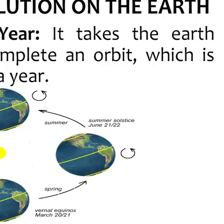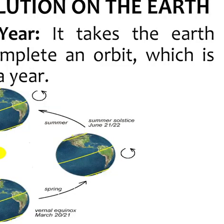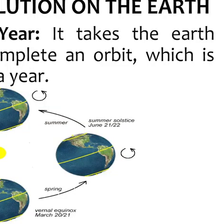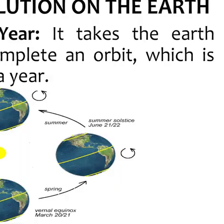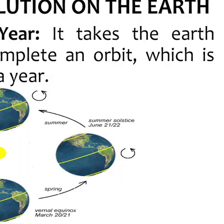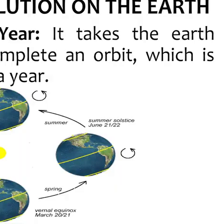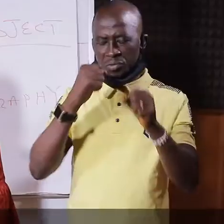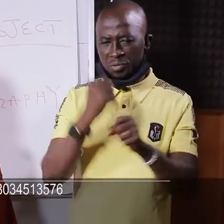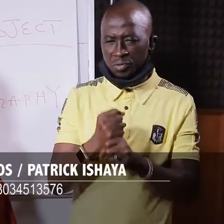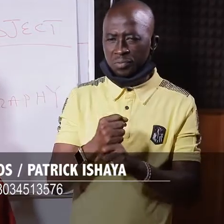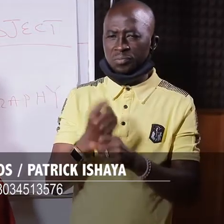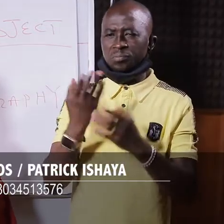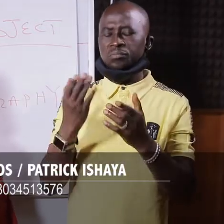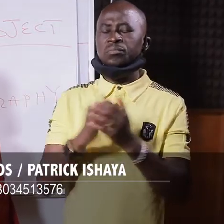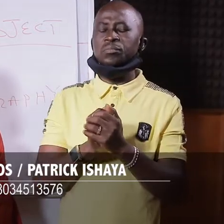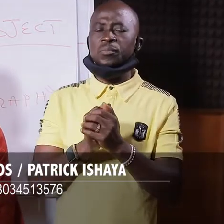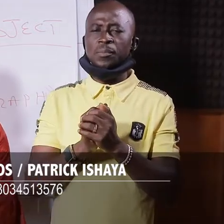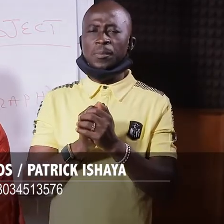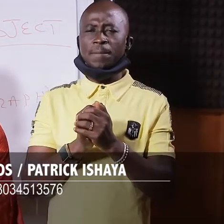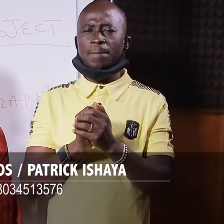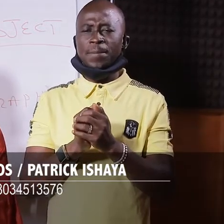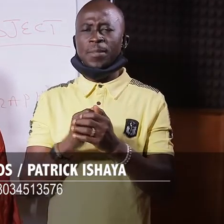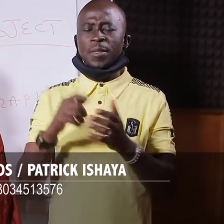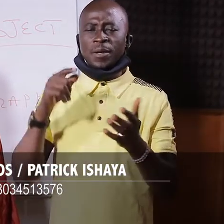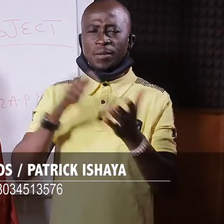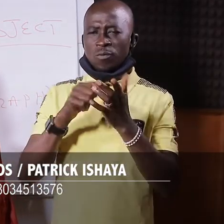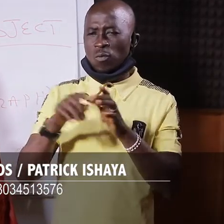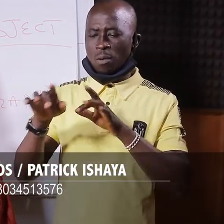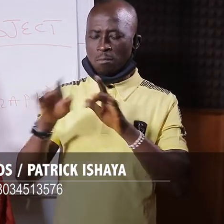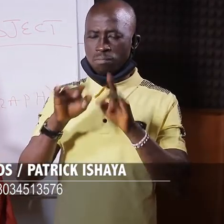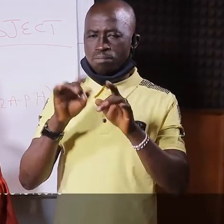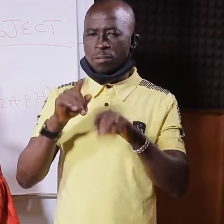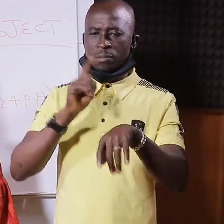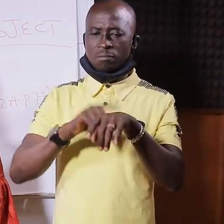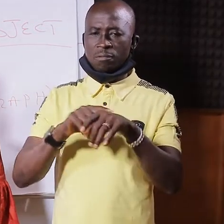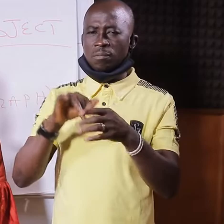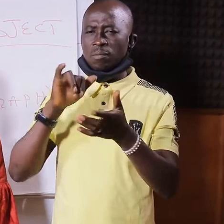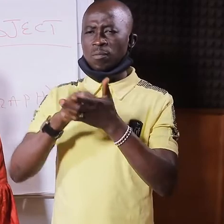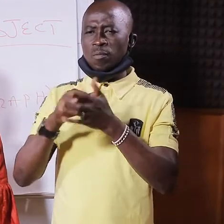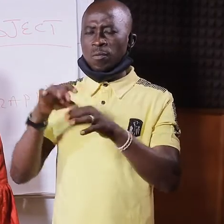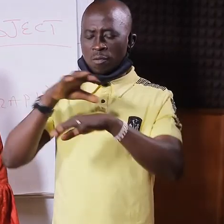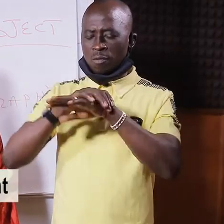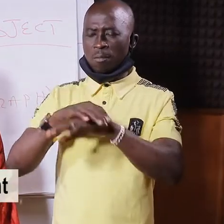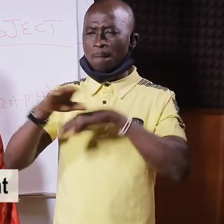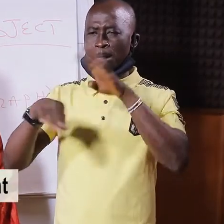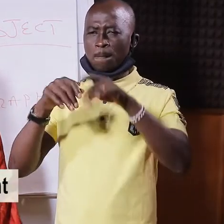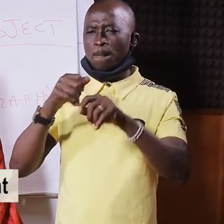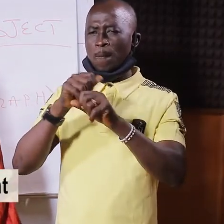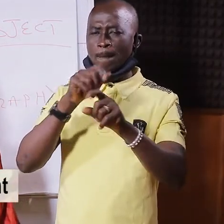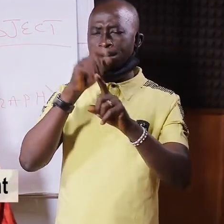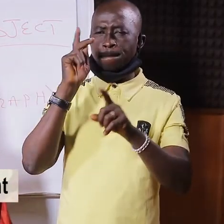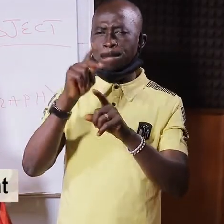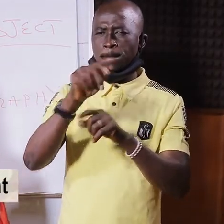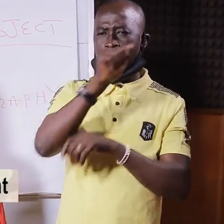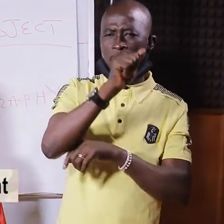year. When we say revolution determines a year, we're calculating the time it takes the Earth to move from point A